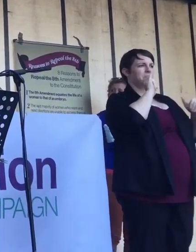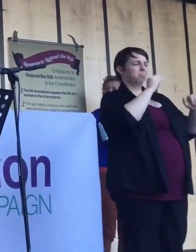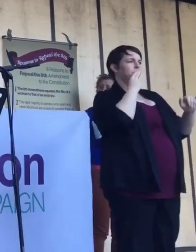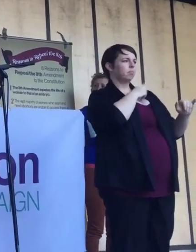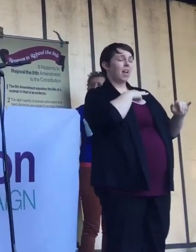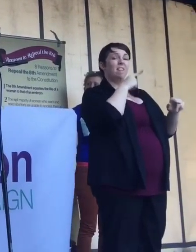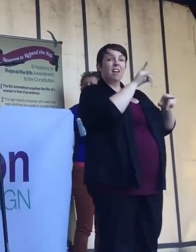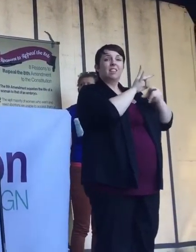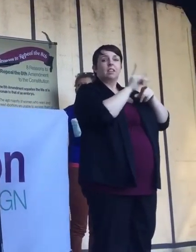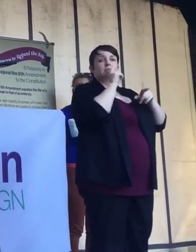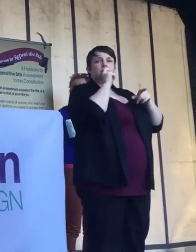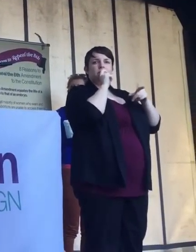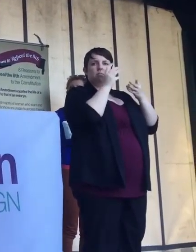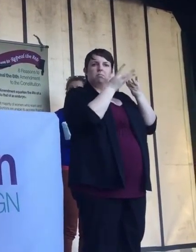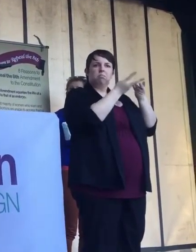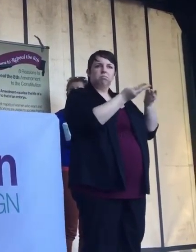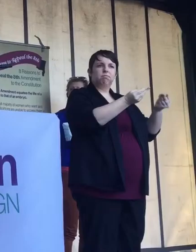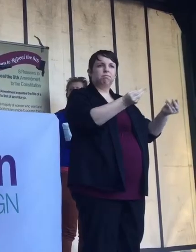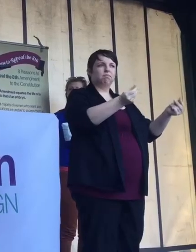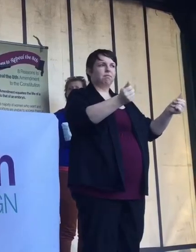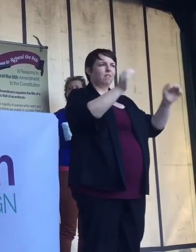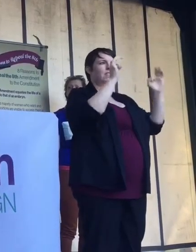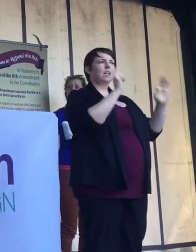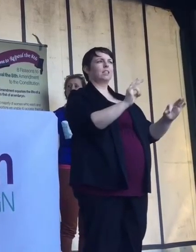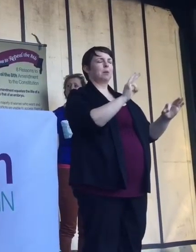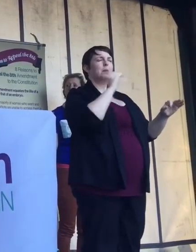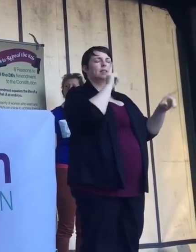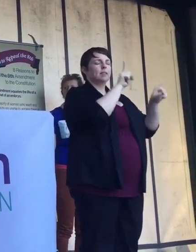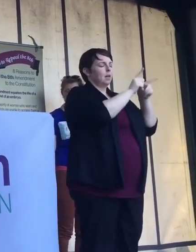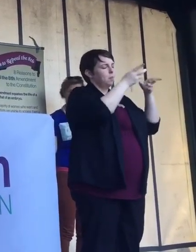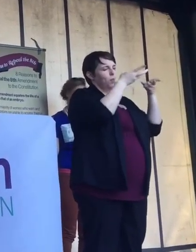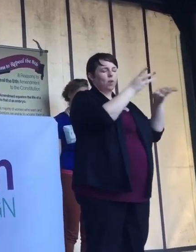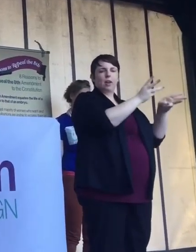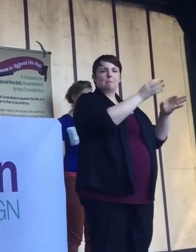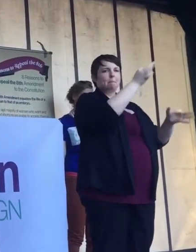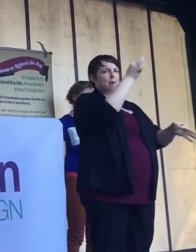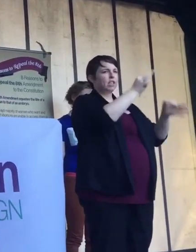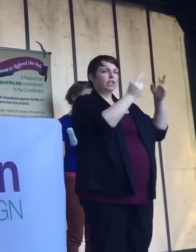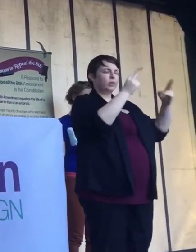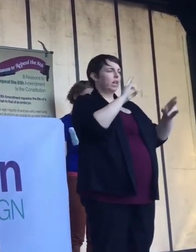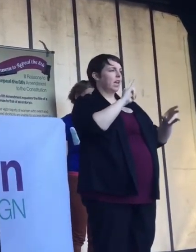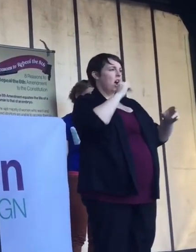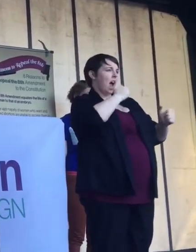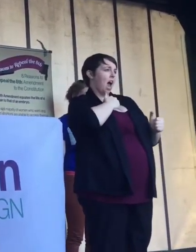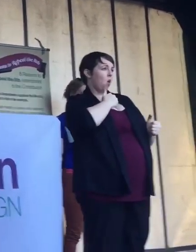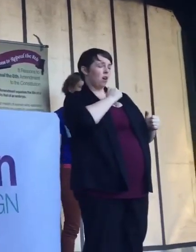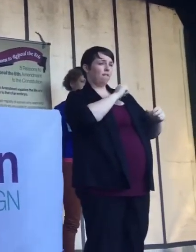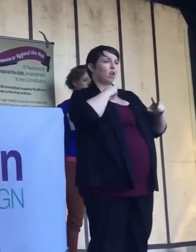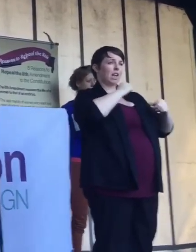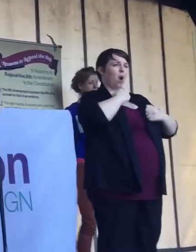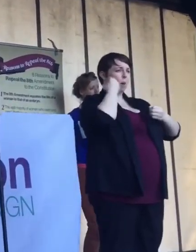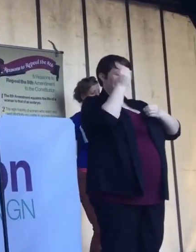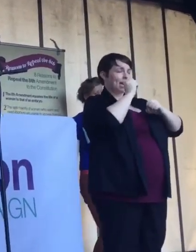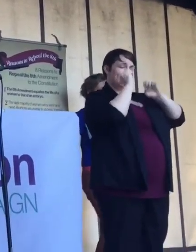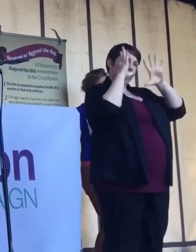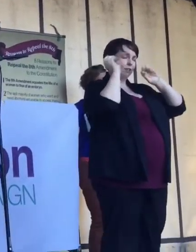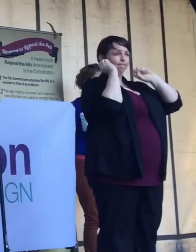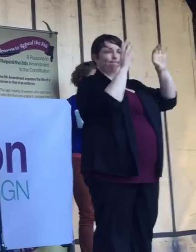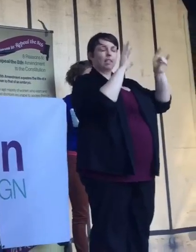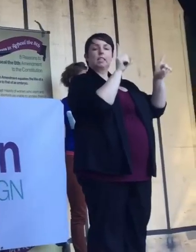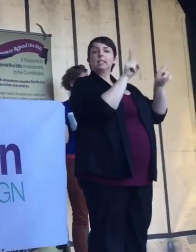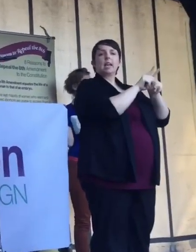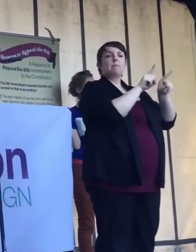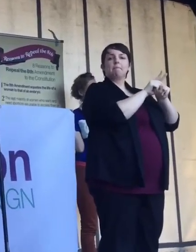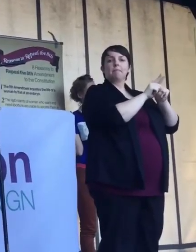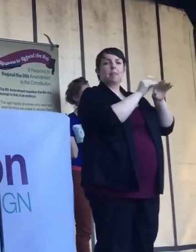fantastic. But just as much as politicians need to hear our voices loud and clear, so too does